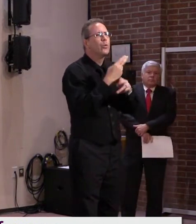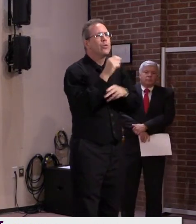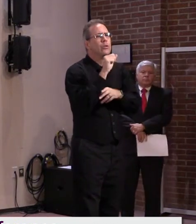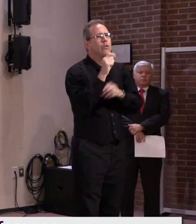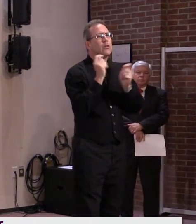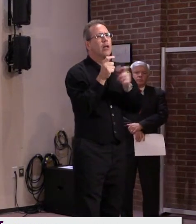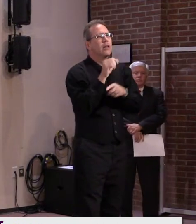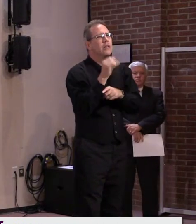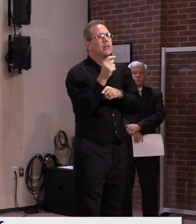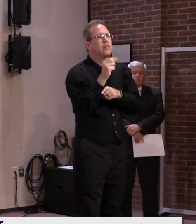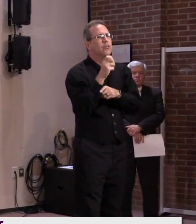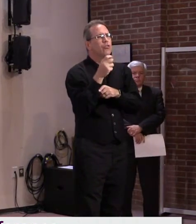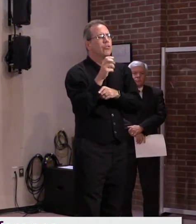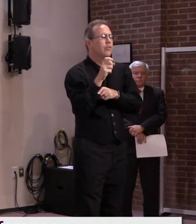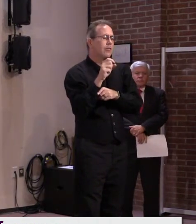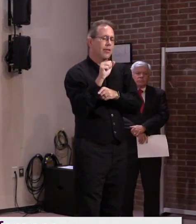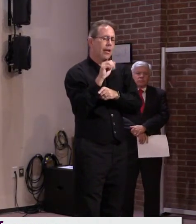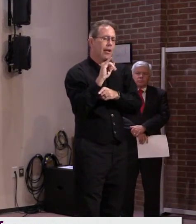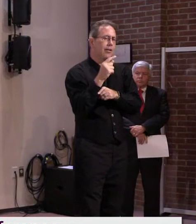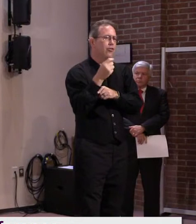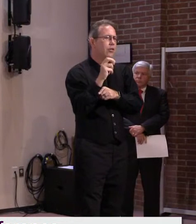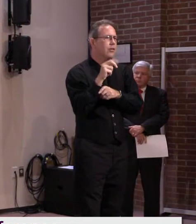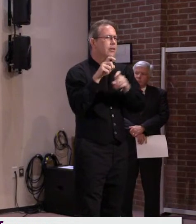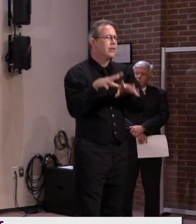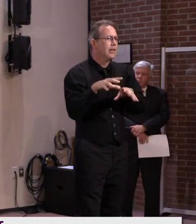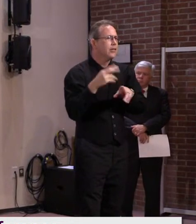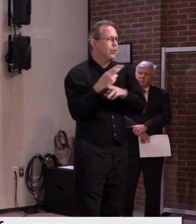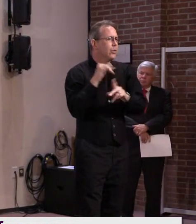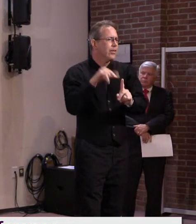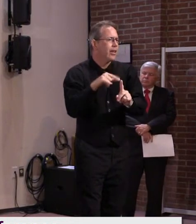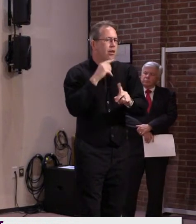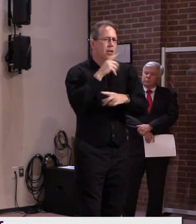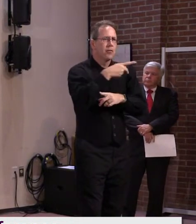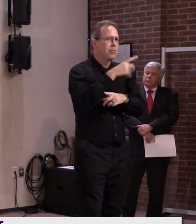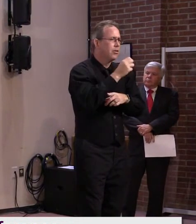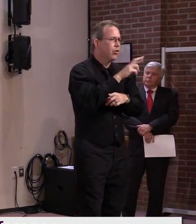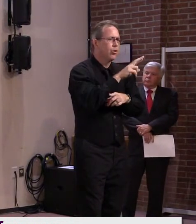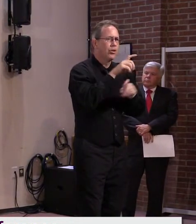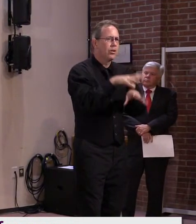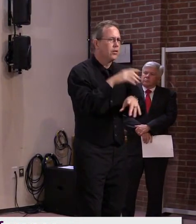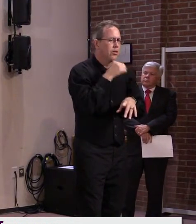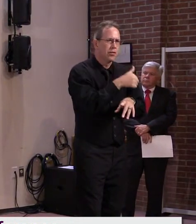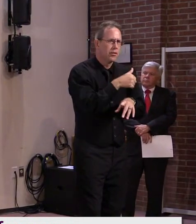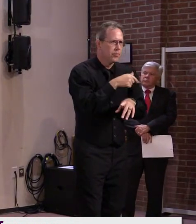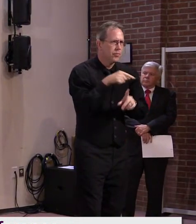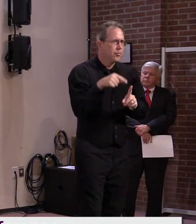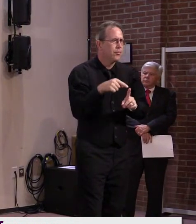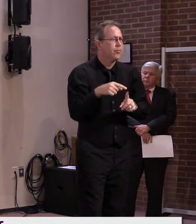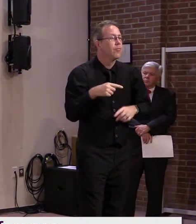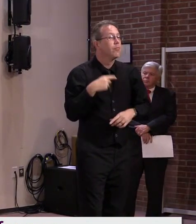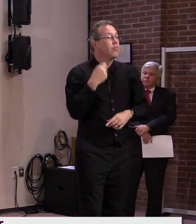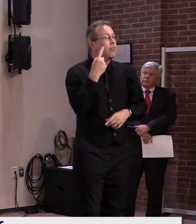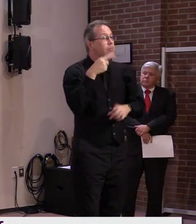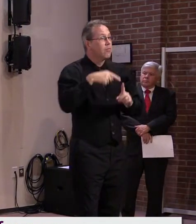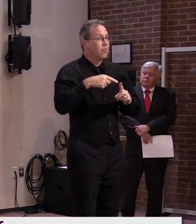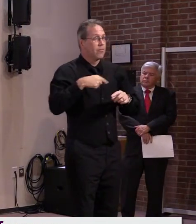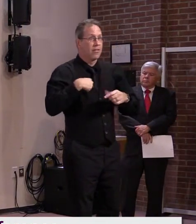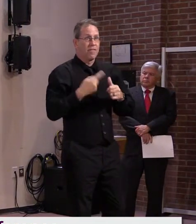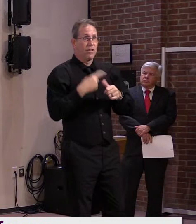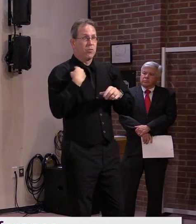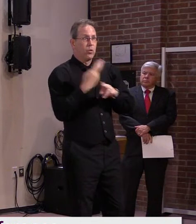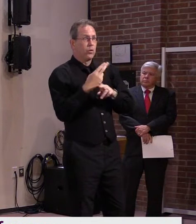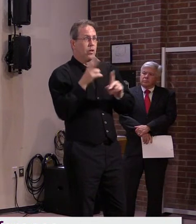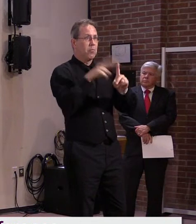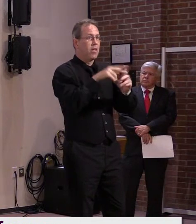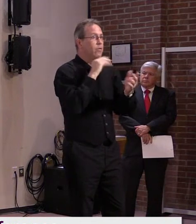immediately. This will be the first time we've used antigen tests in schools as part of a testing strategy. Similar programs,